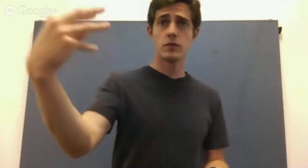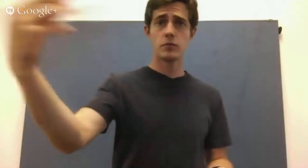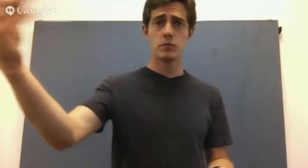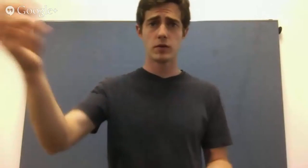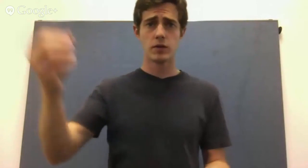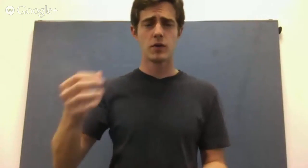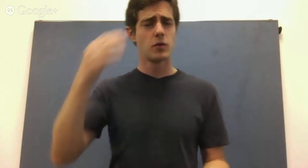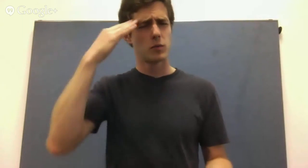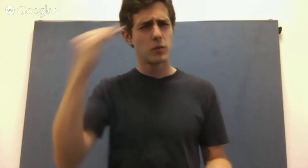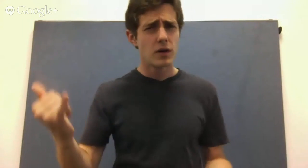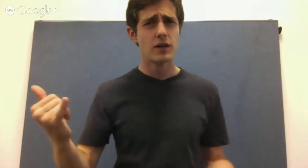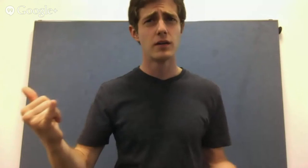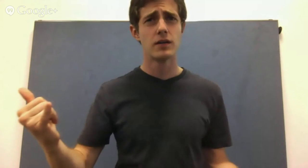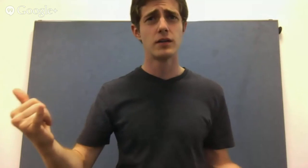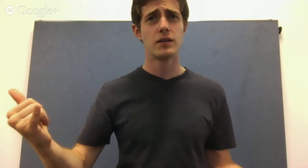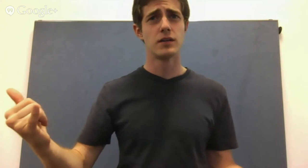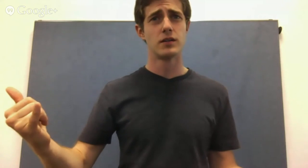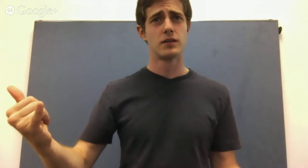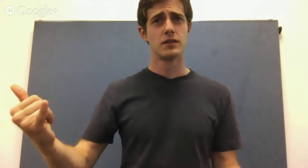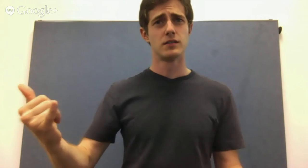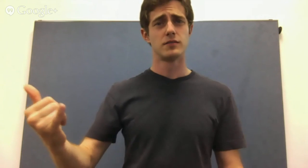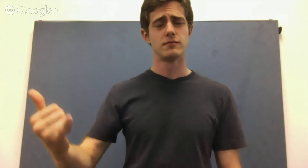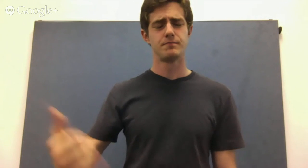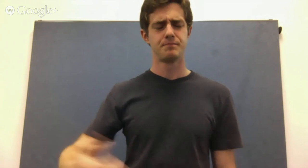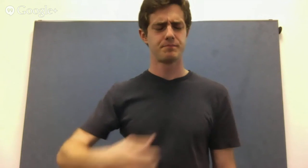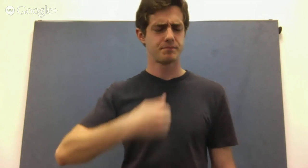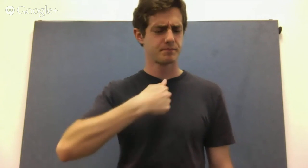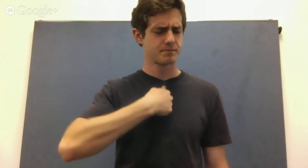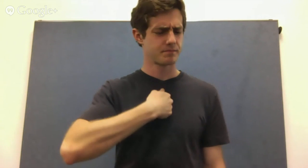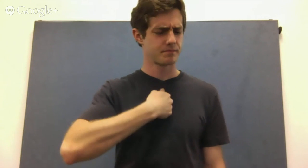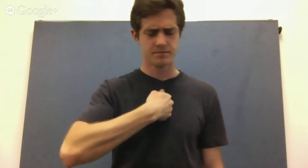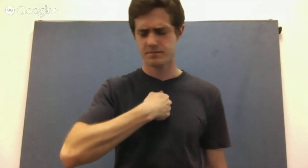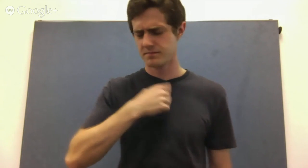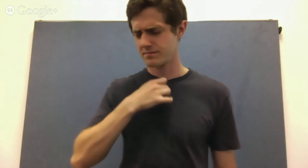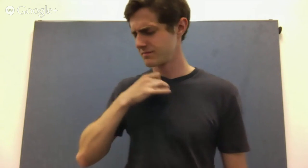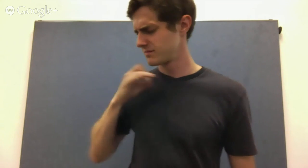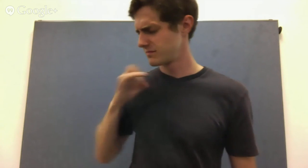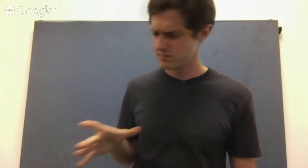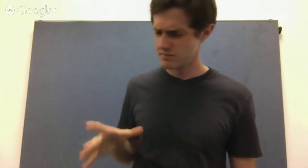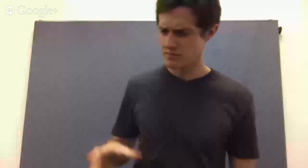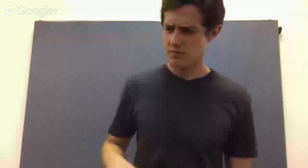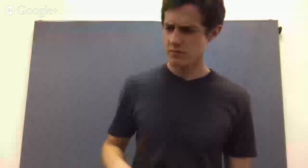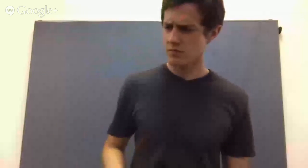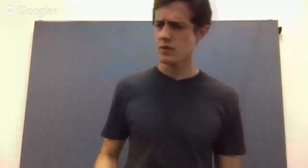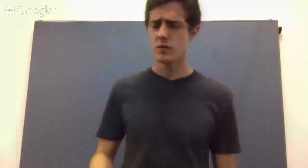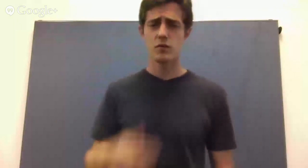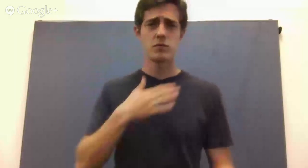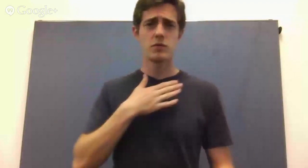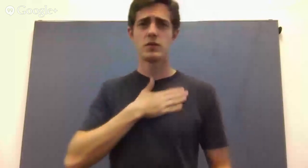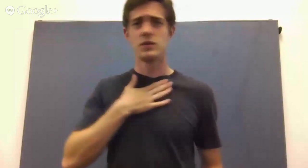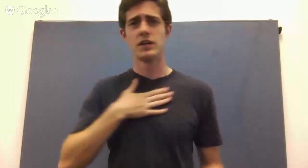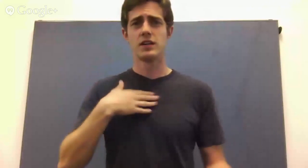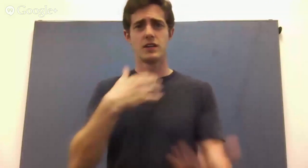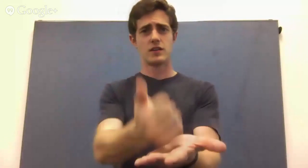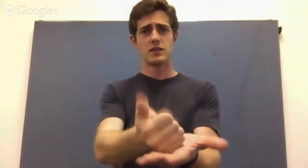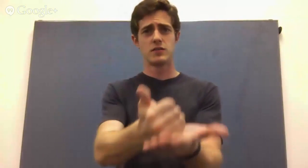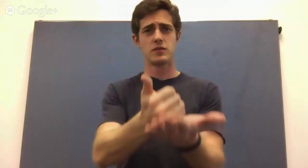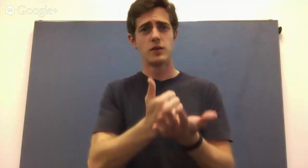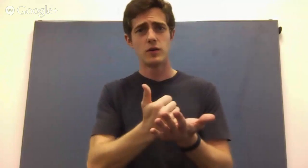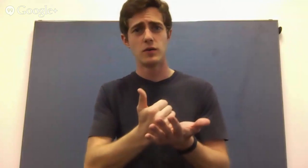me alone? I hate myself. Show me the ray of